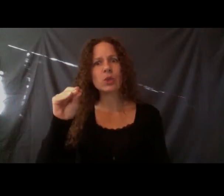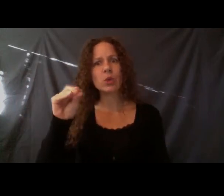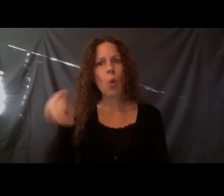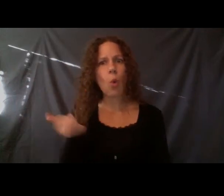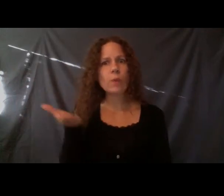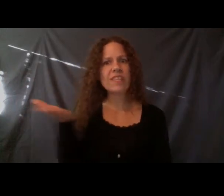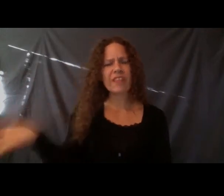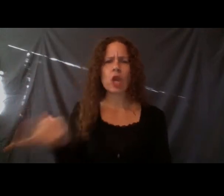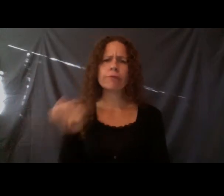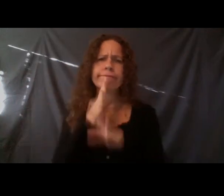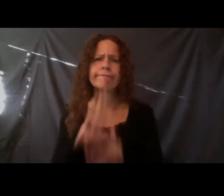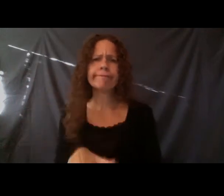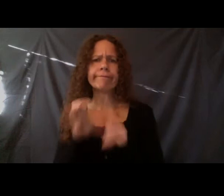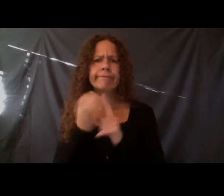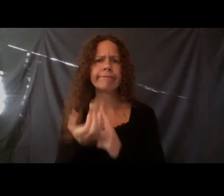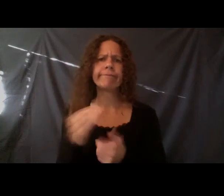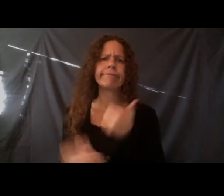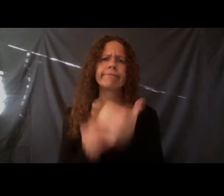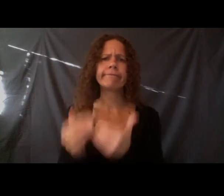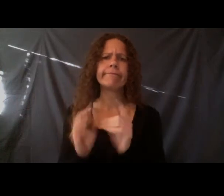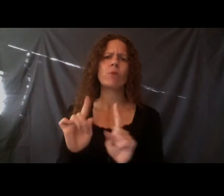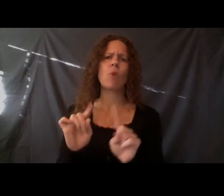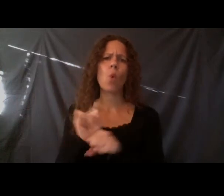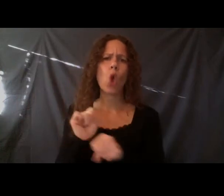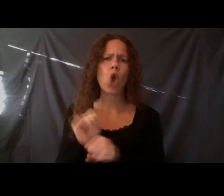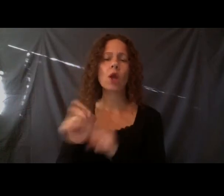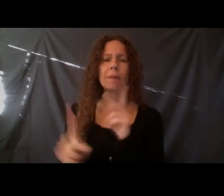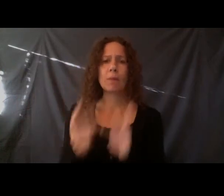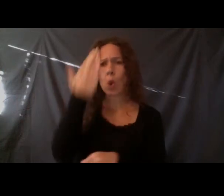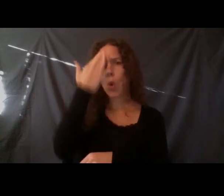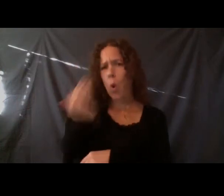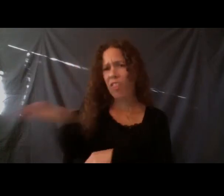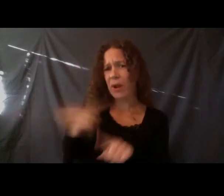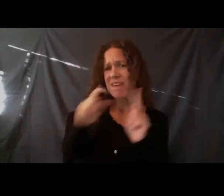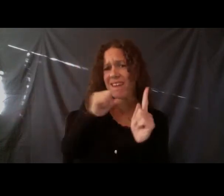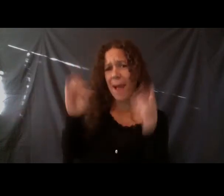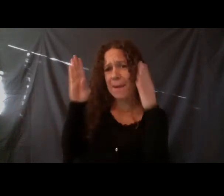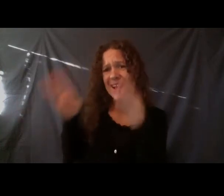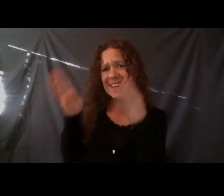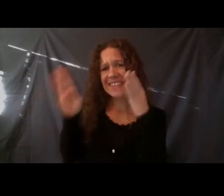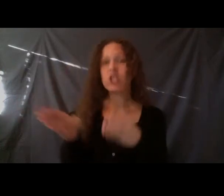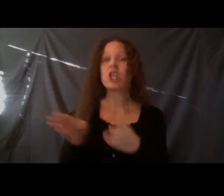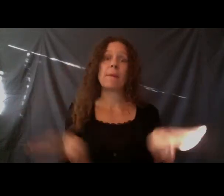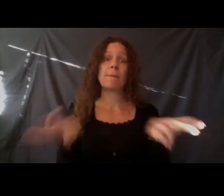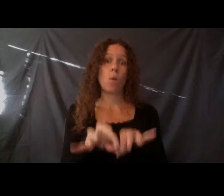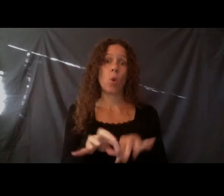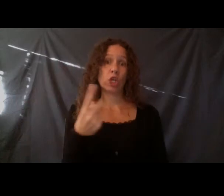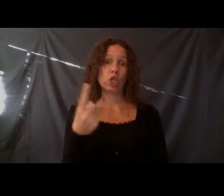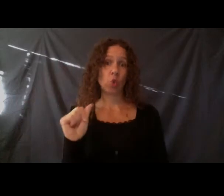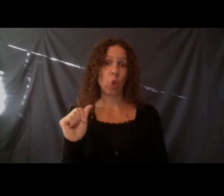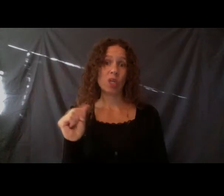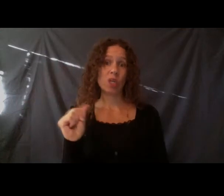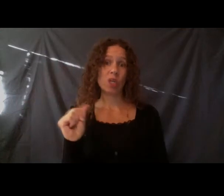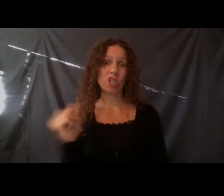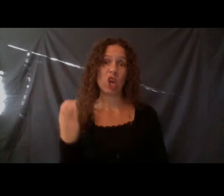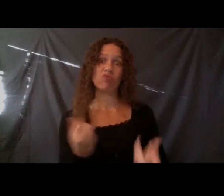do their thing. They go to work and, you know, people know they're there, but don't pay attention. I've got to talk to that Georgia chair, and he's got to put a program